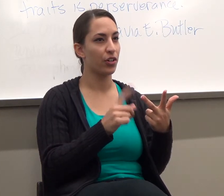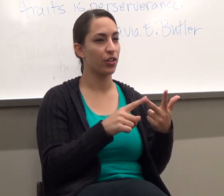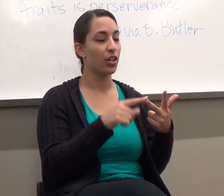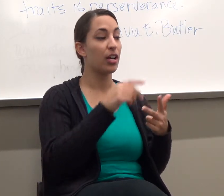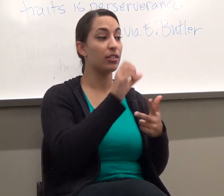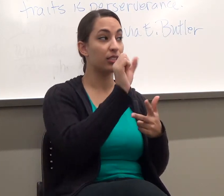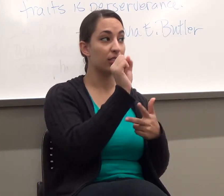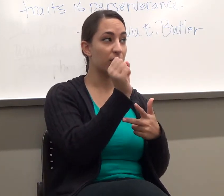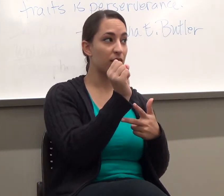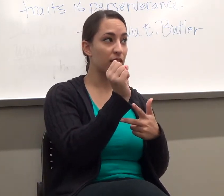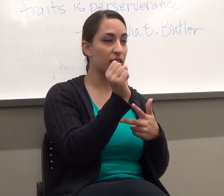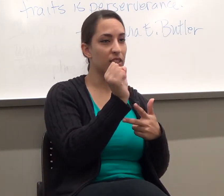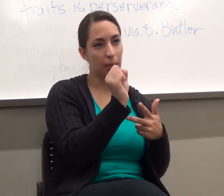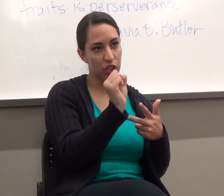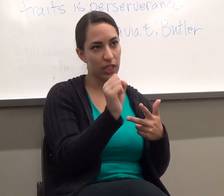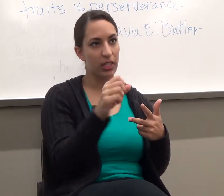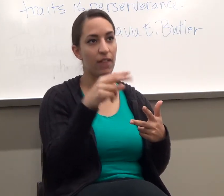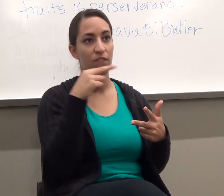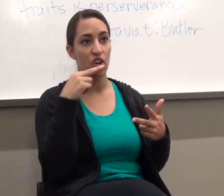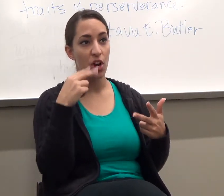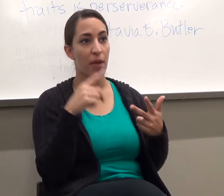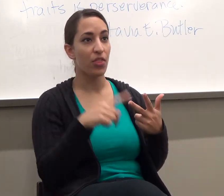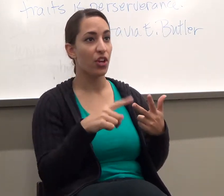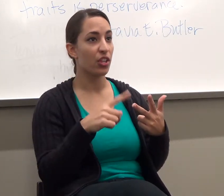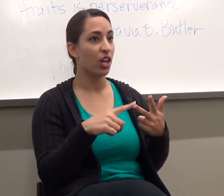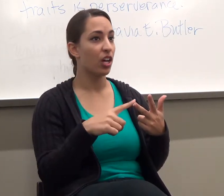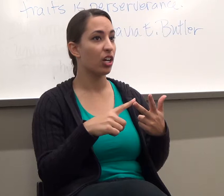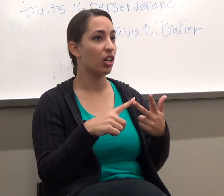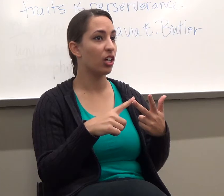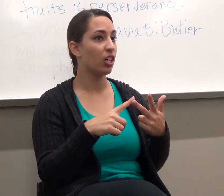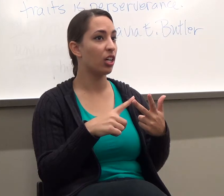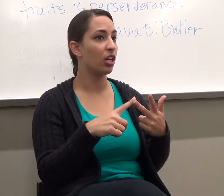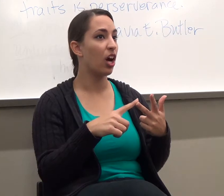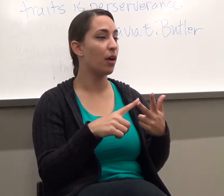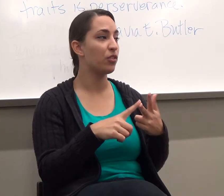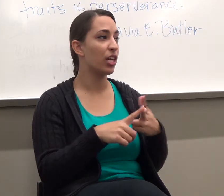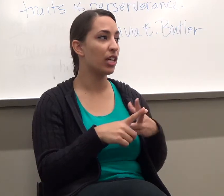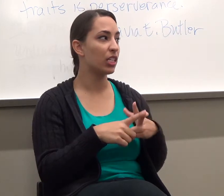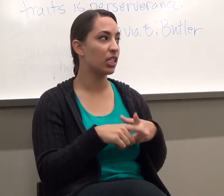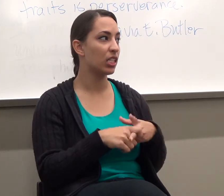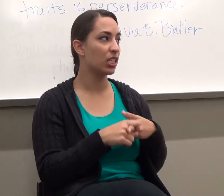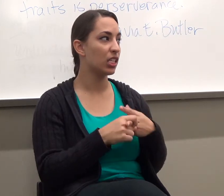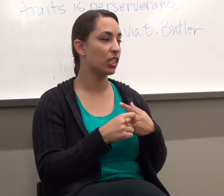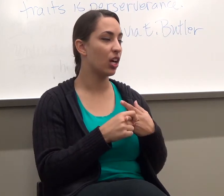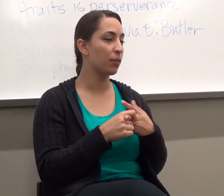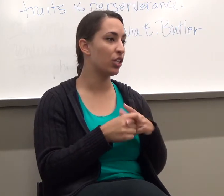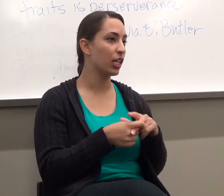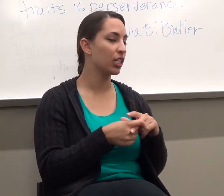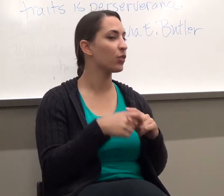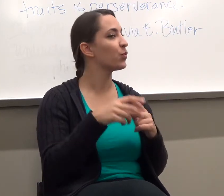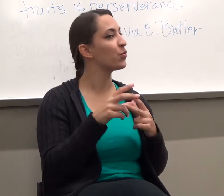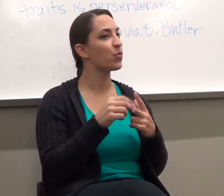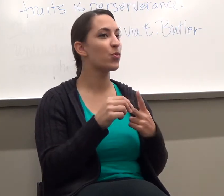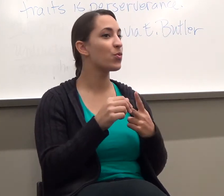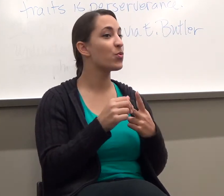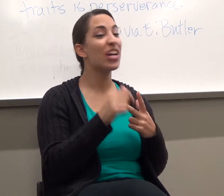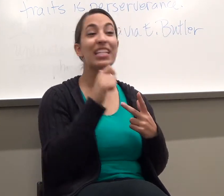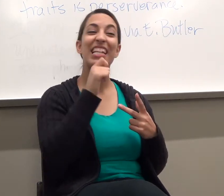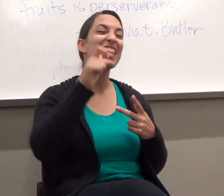What? I think I heard somebody say, what's the 3rd thing a complete sentence An object? has to have? An object? Doesn't have to have an